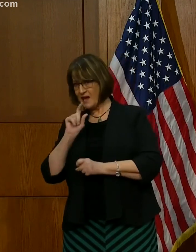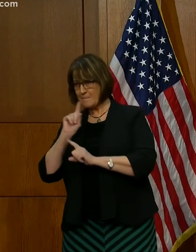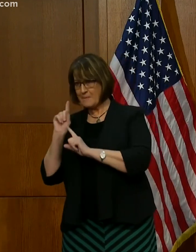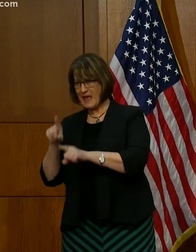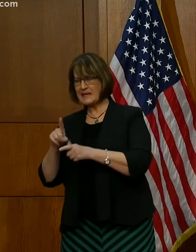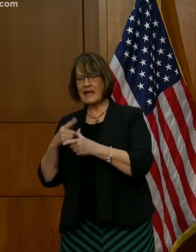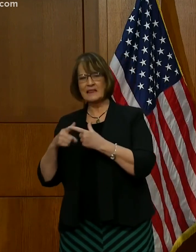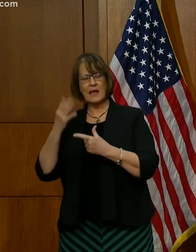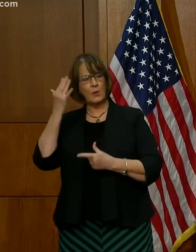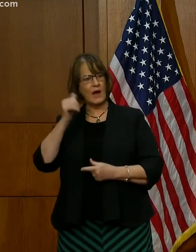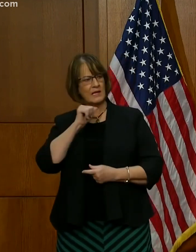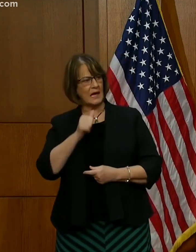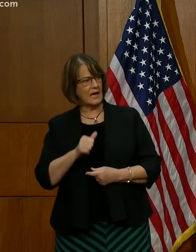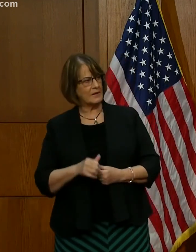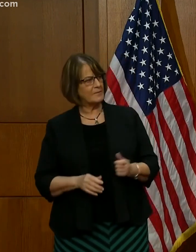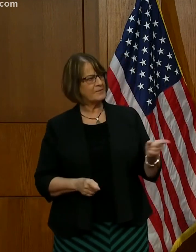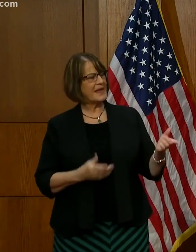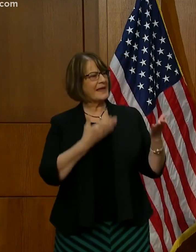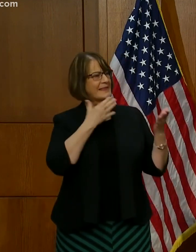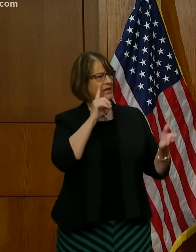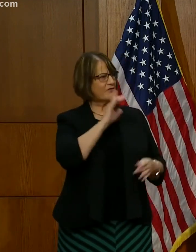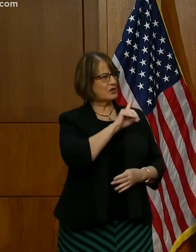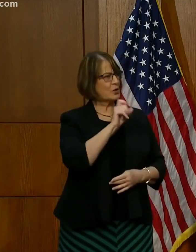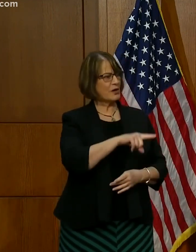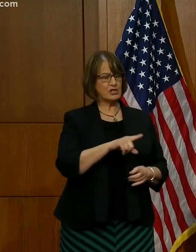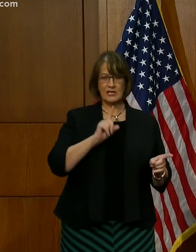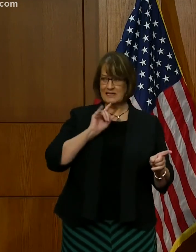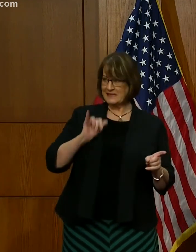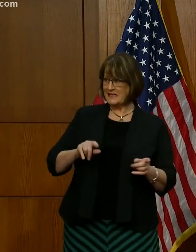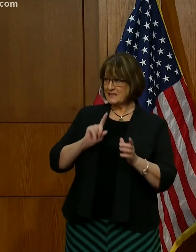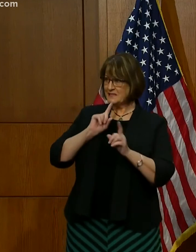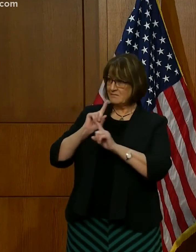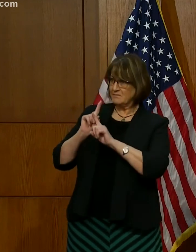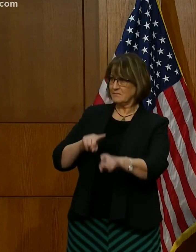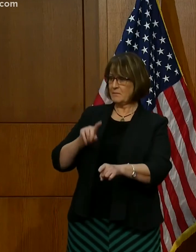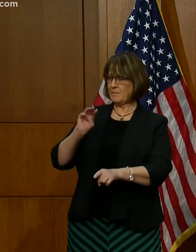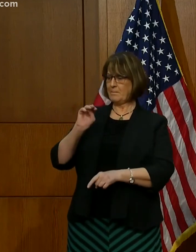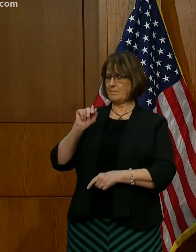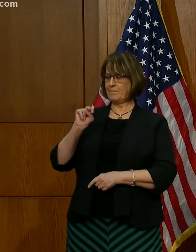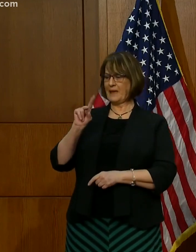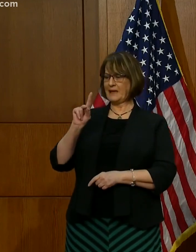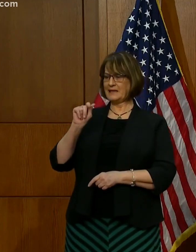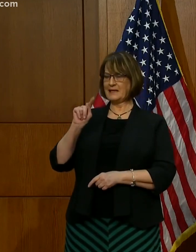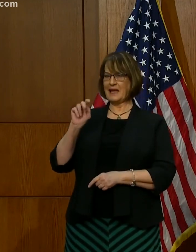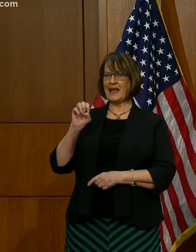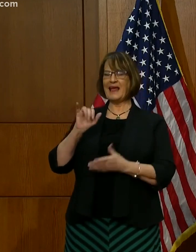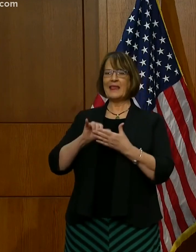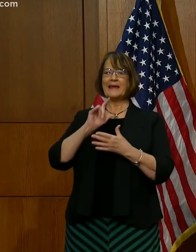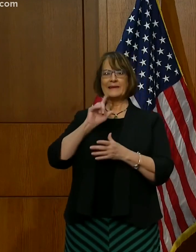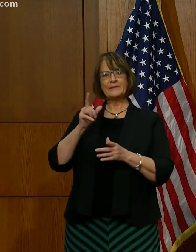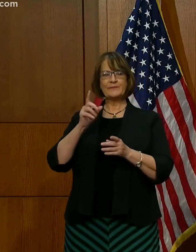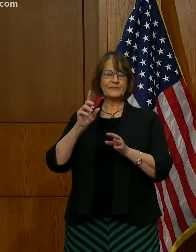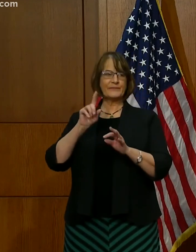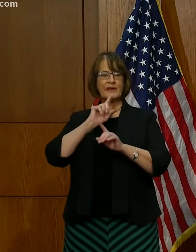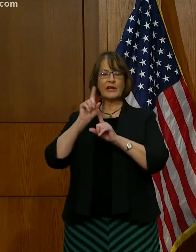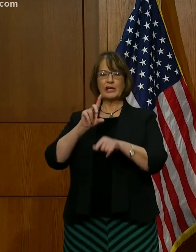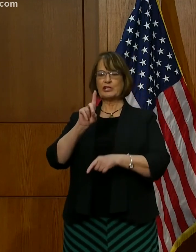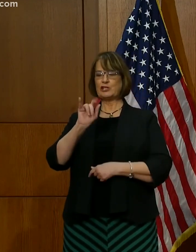handle it. Yeah, thank you for that question, Cam. Its question was, is this a mandate? This is a direction from the governor. I obviously